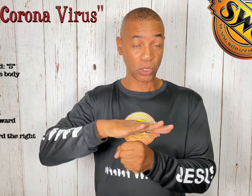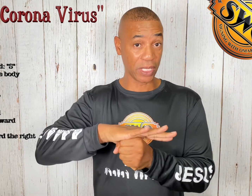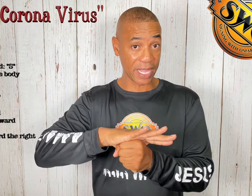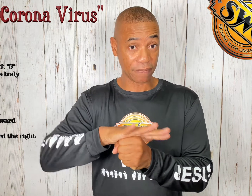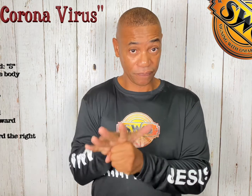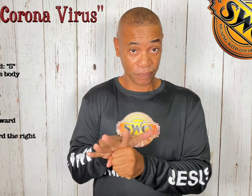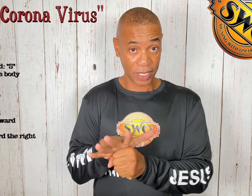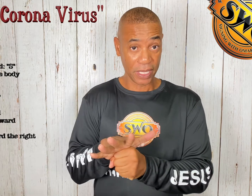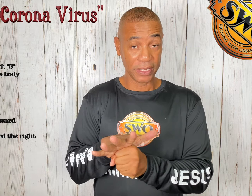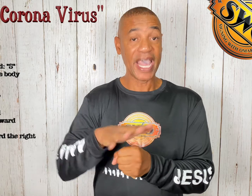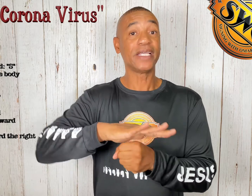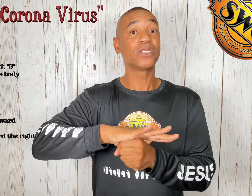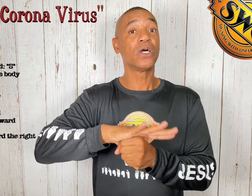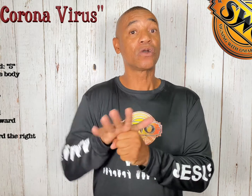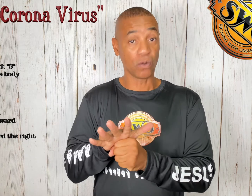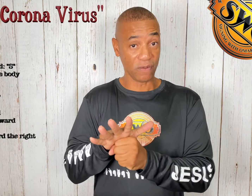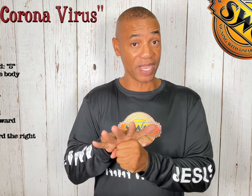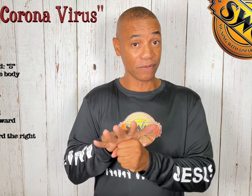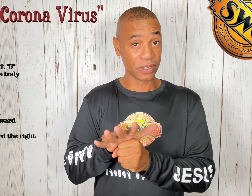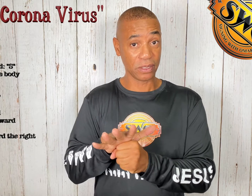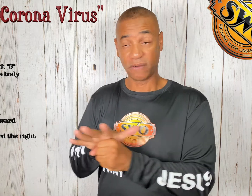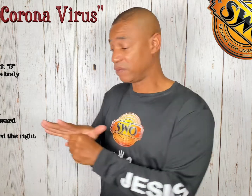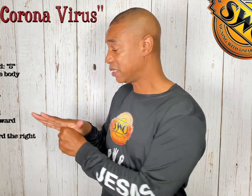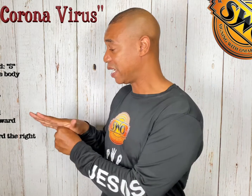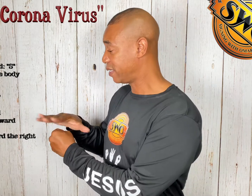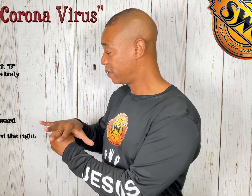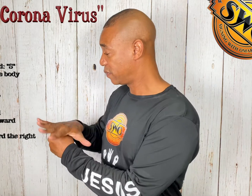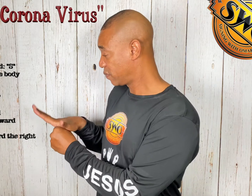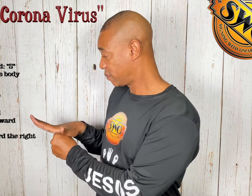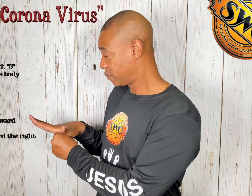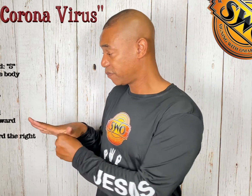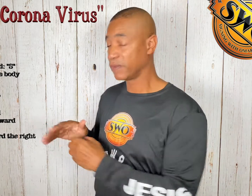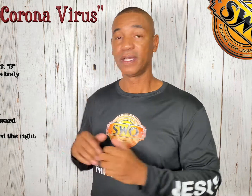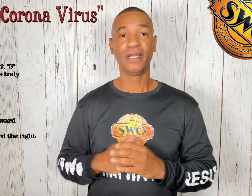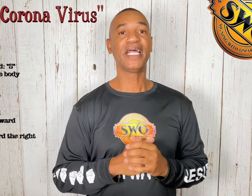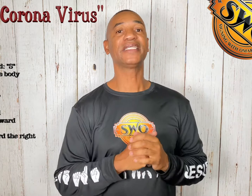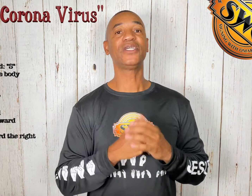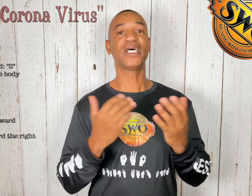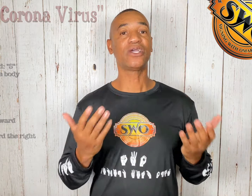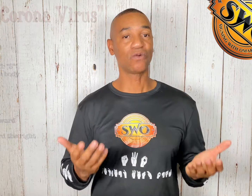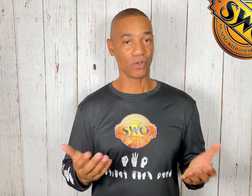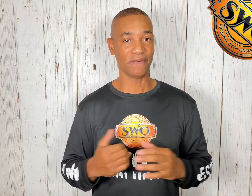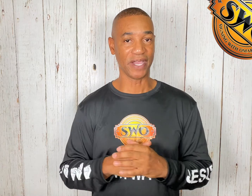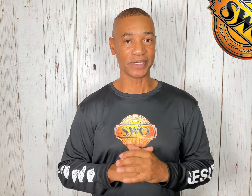that. That is coronavirus. From the side, that is how you sign coronavirus.